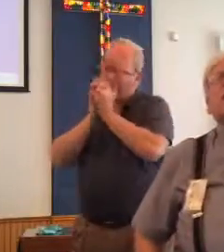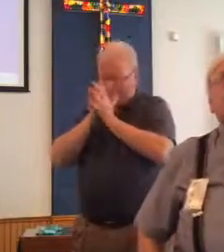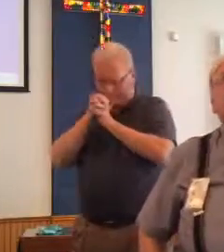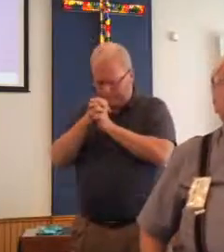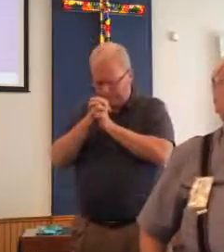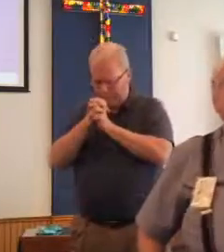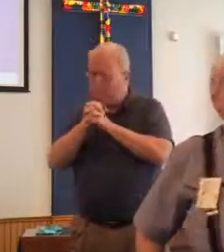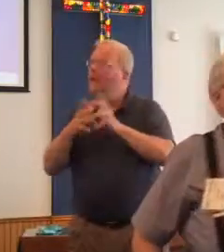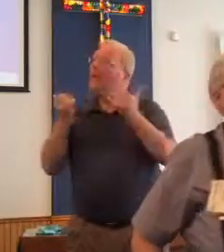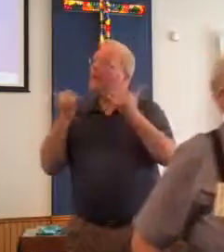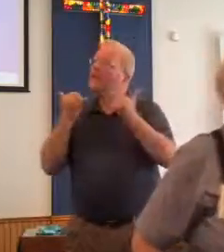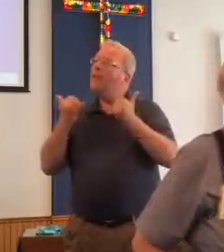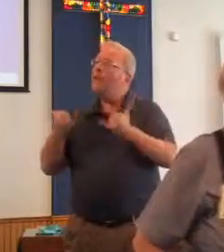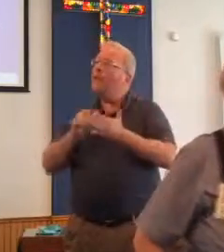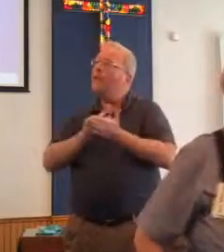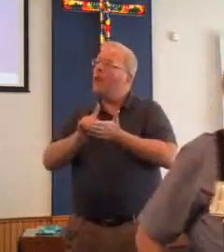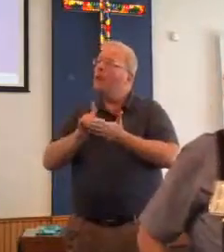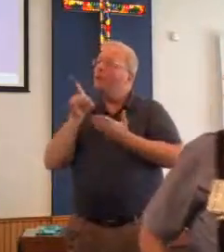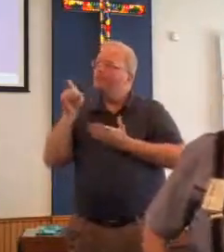This week, go out and be a hero.